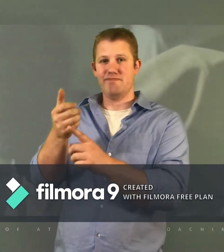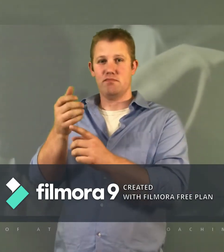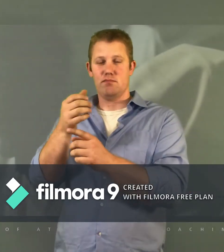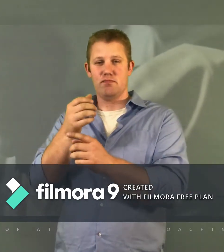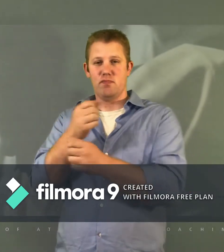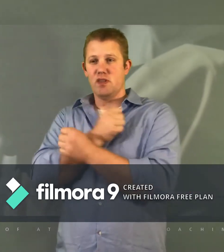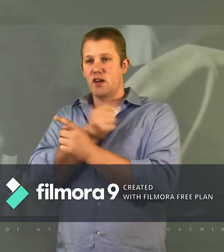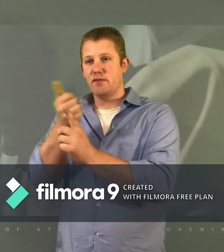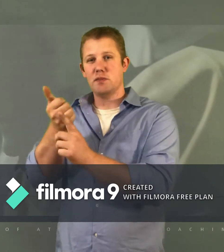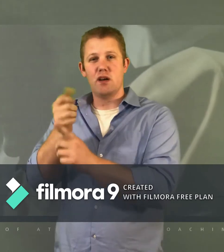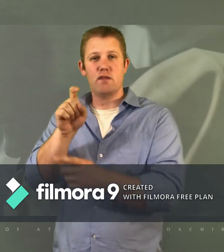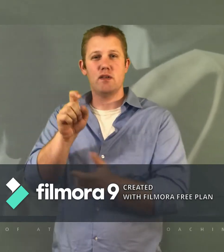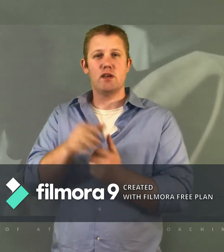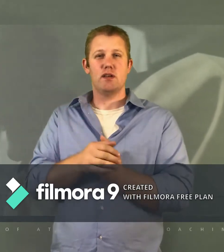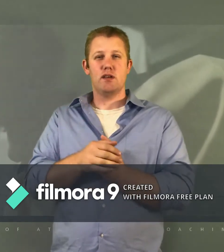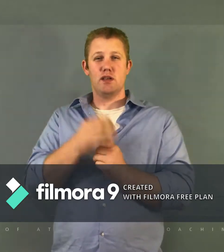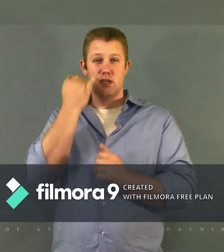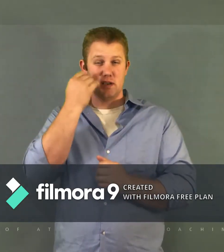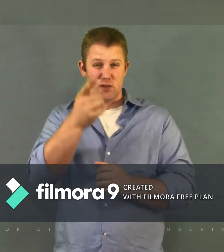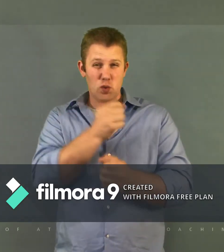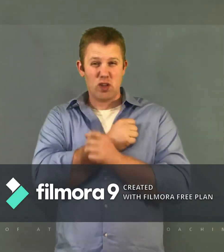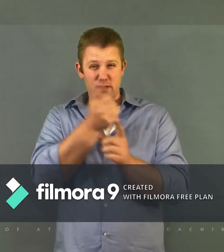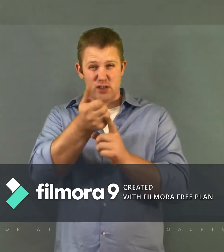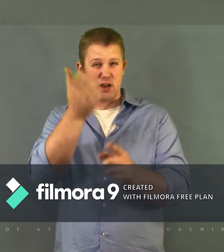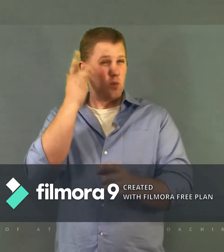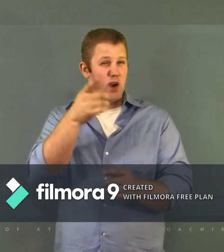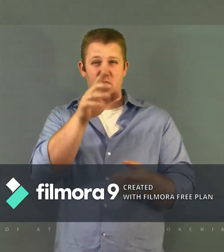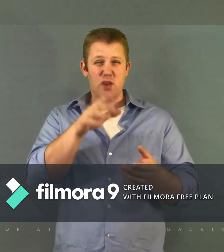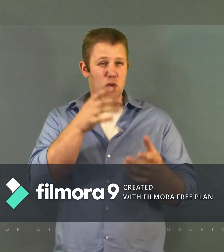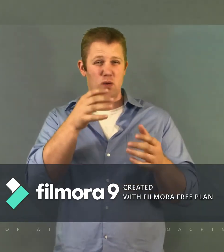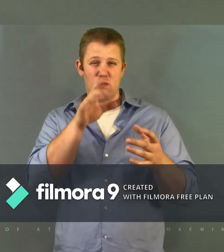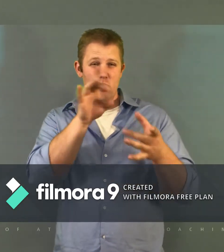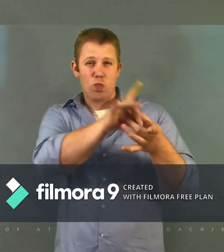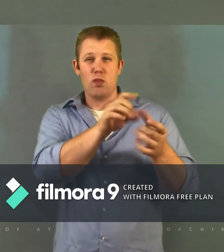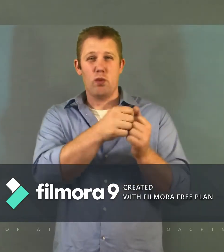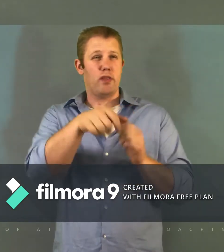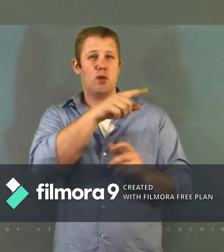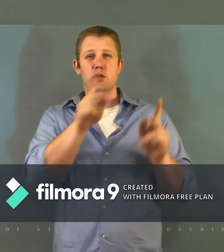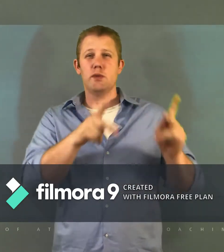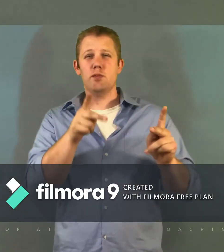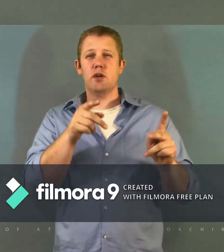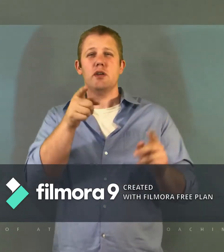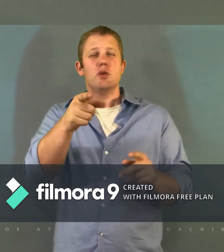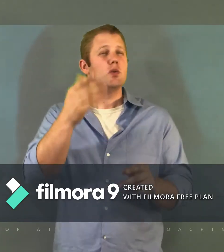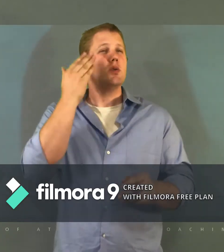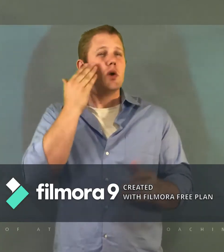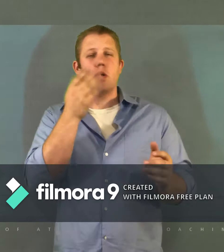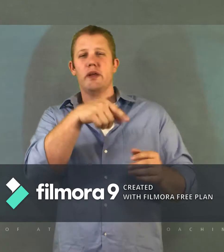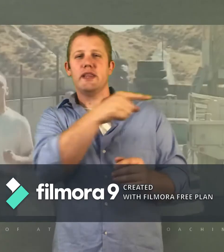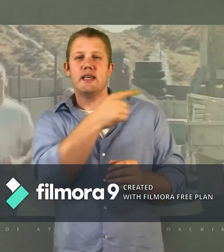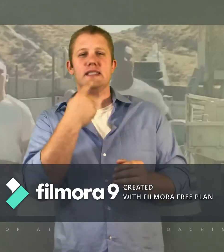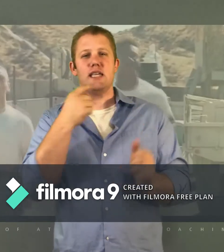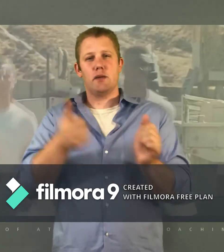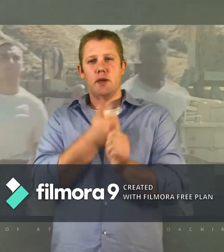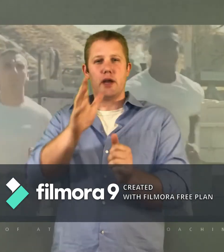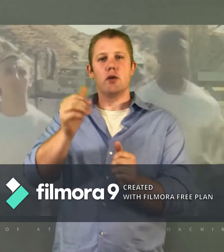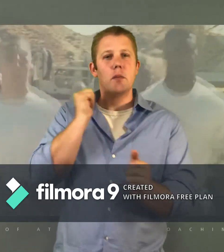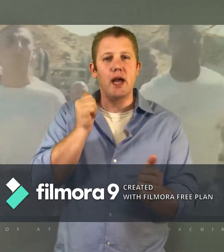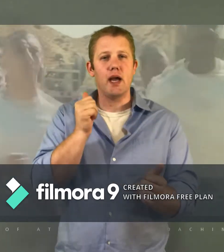person that actually loves themselves? If you love yourself, why would you fuck with those type of people? You know what they're